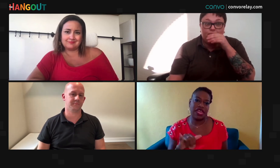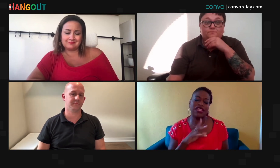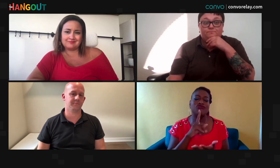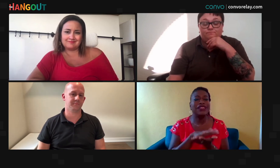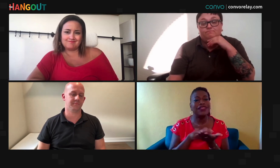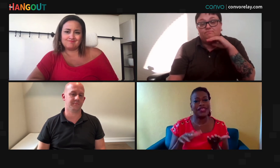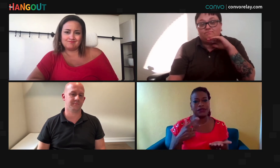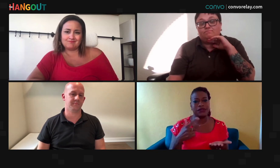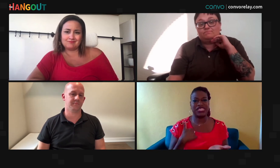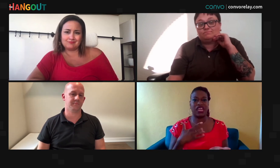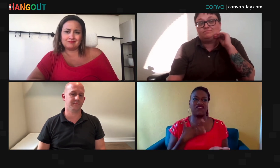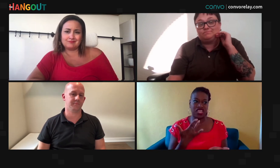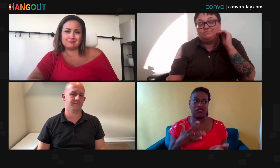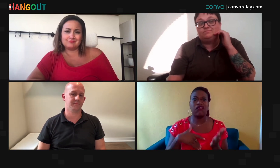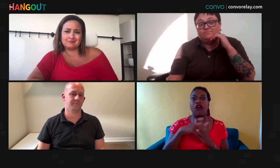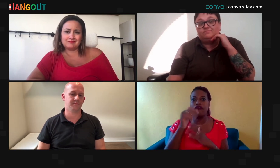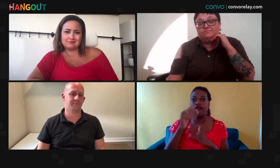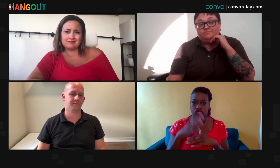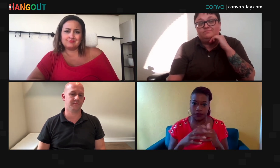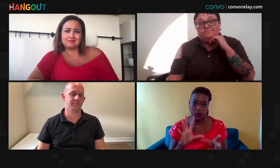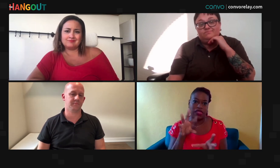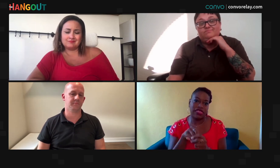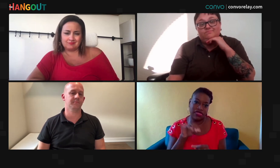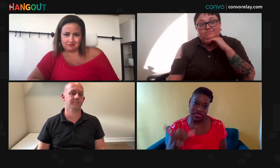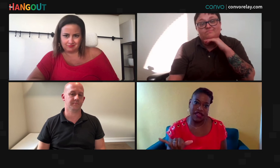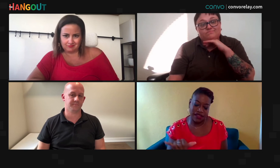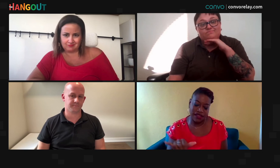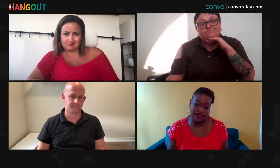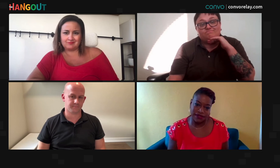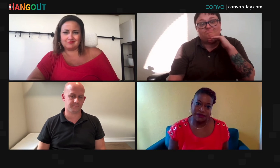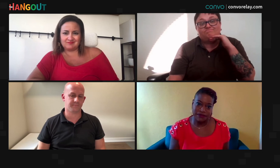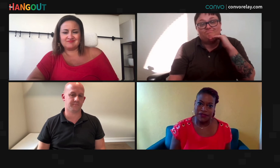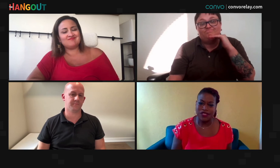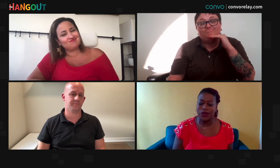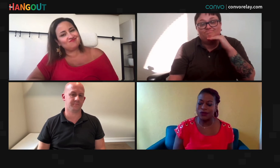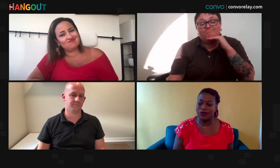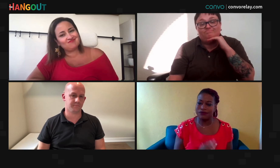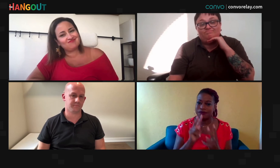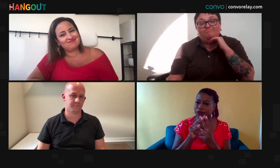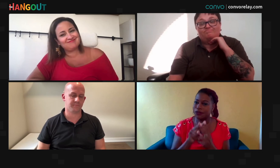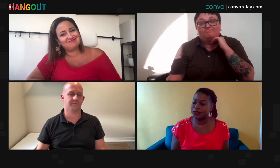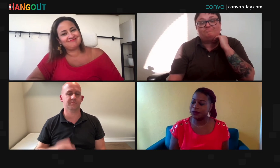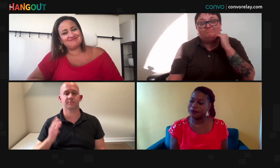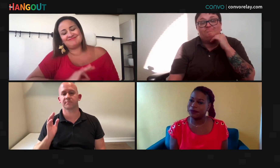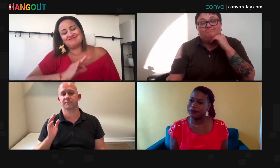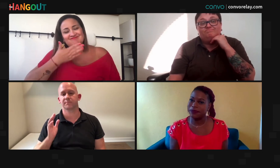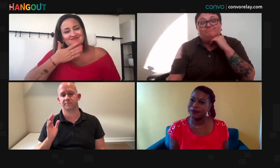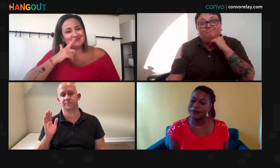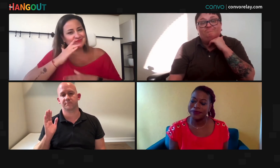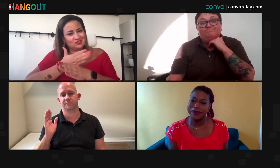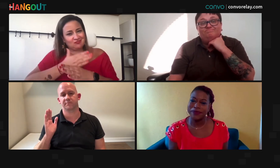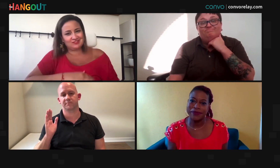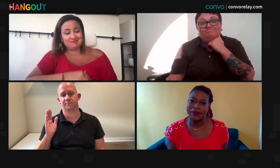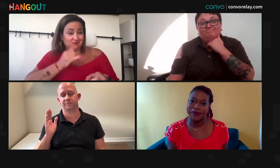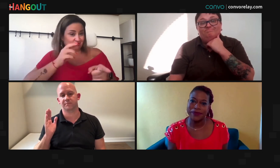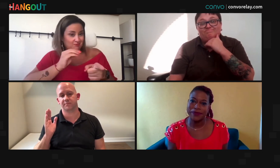systematic changes. And I just love having that type of group, and I feel really comfortable in that group. So those are the 2 groups that I'm involved